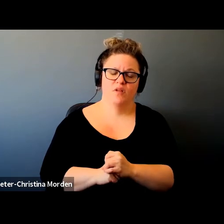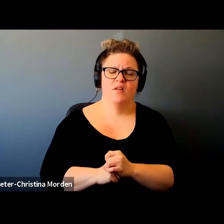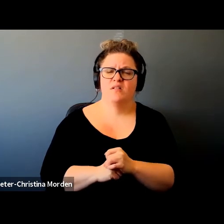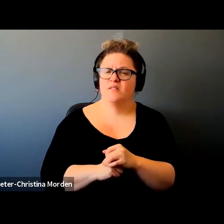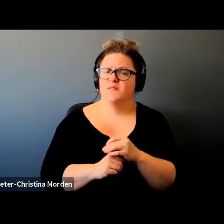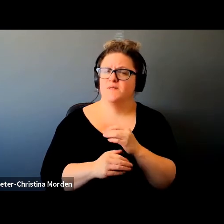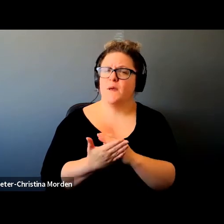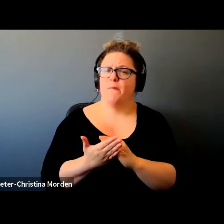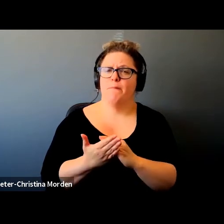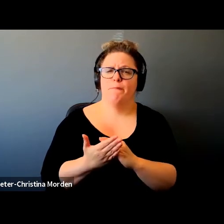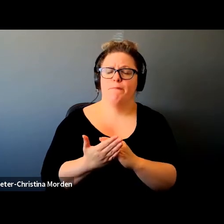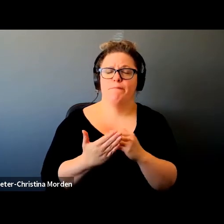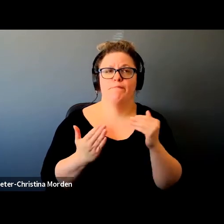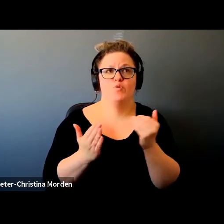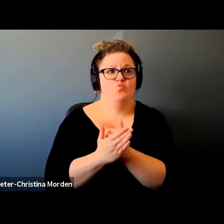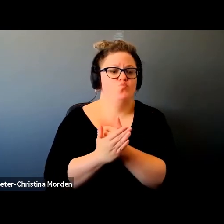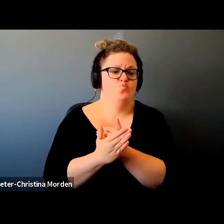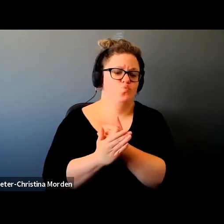artistic